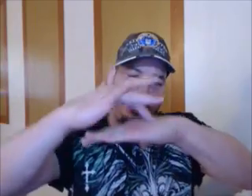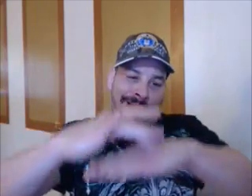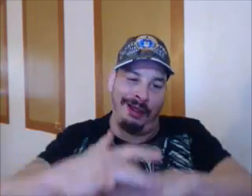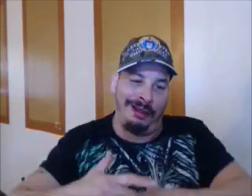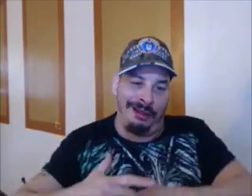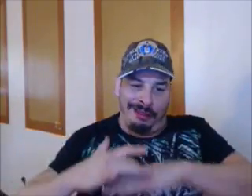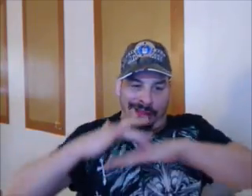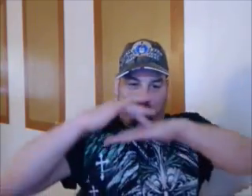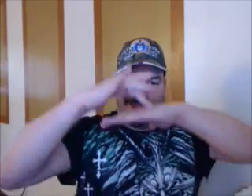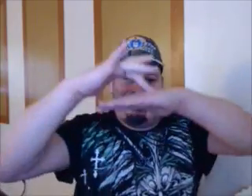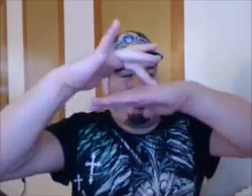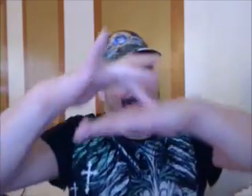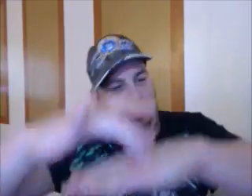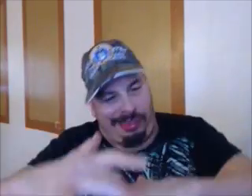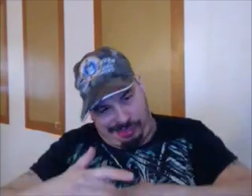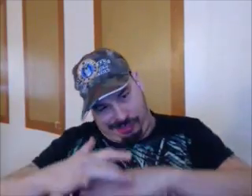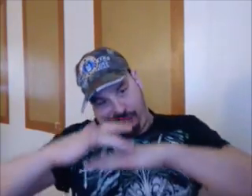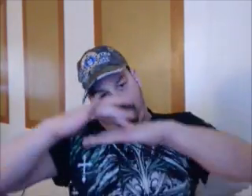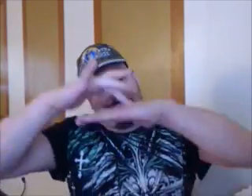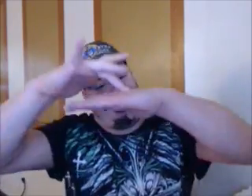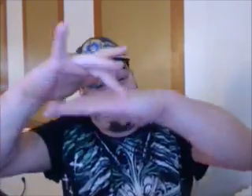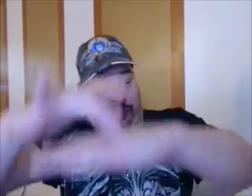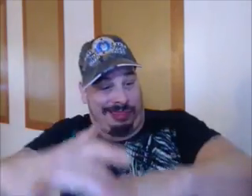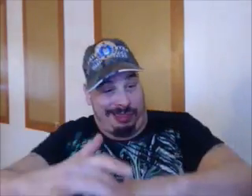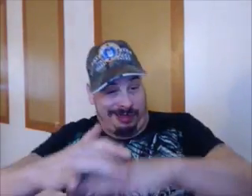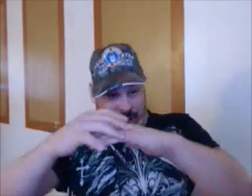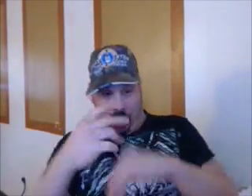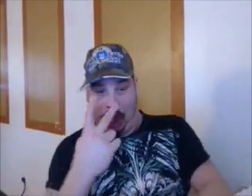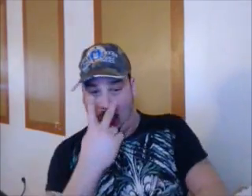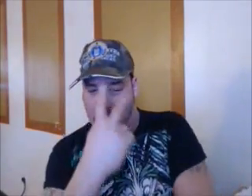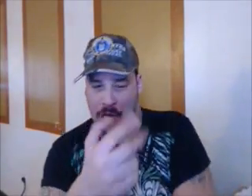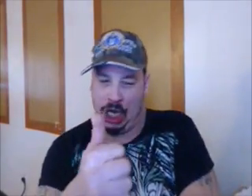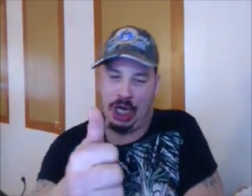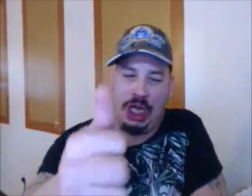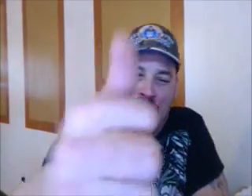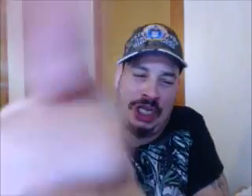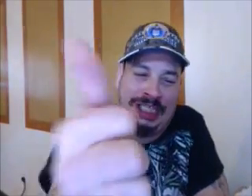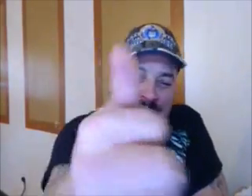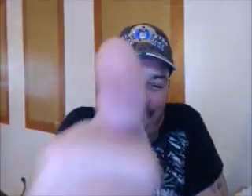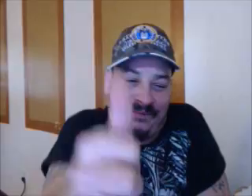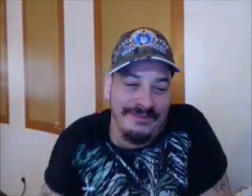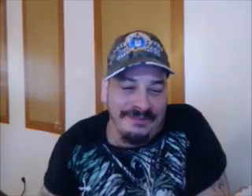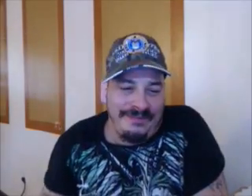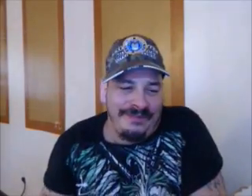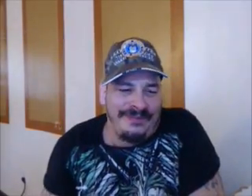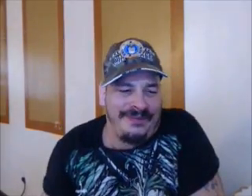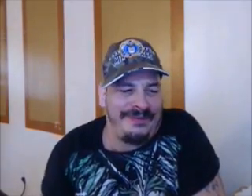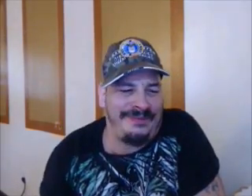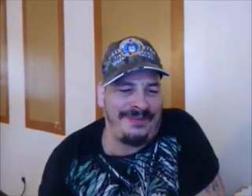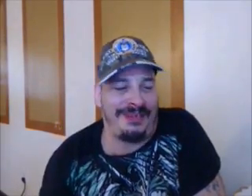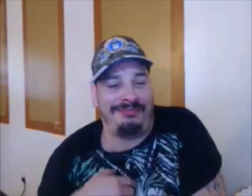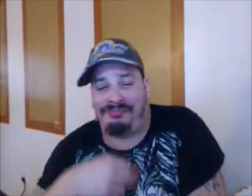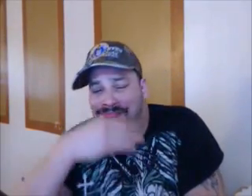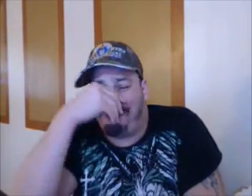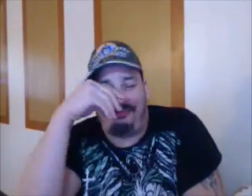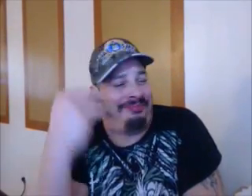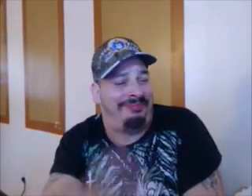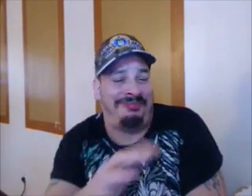64A to B. Together with the fact that the accused has in this instance offered a version of the book at a very early